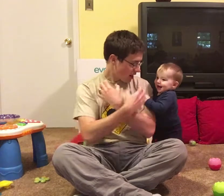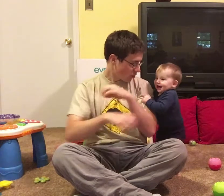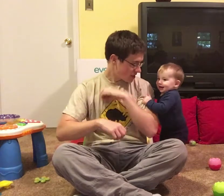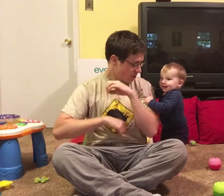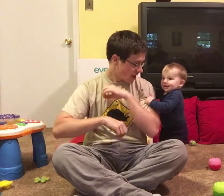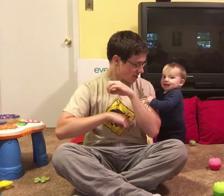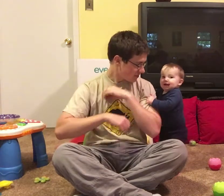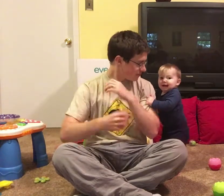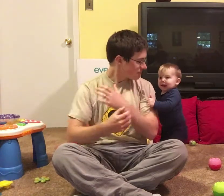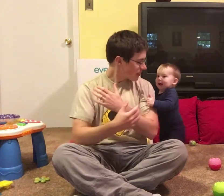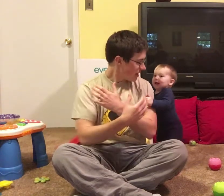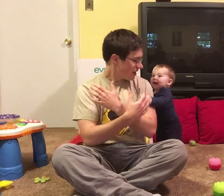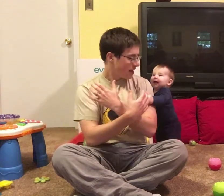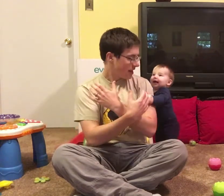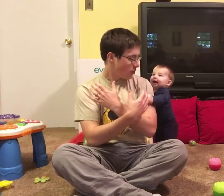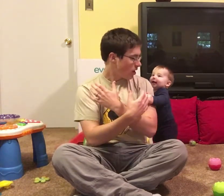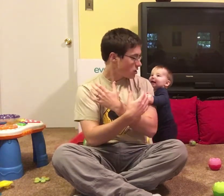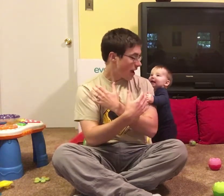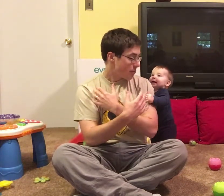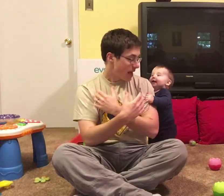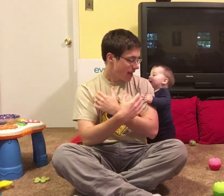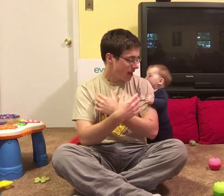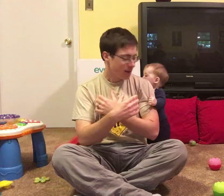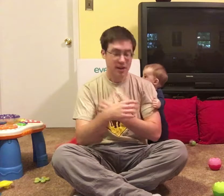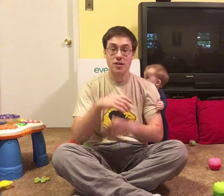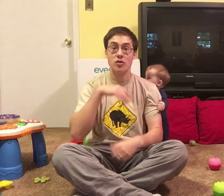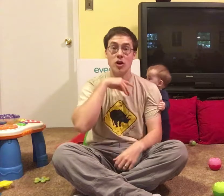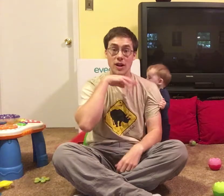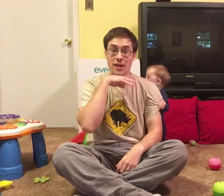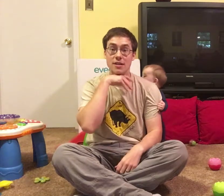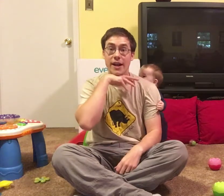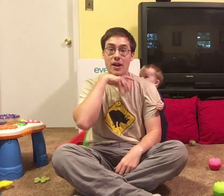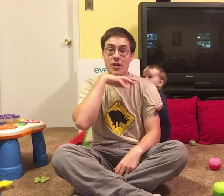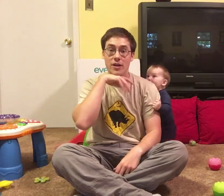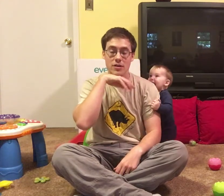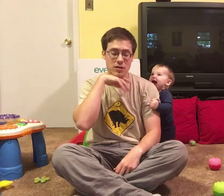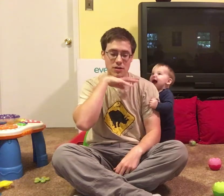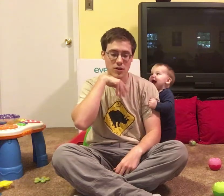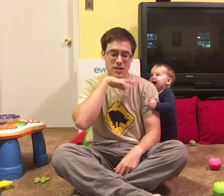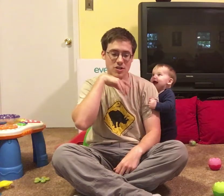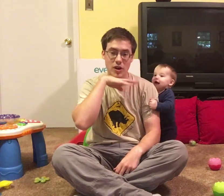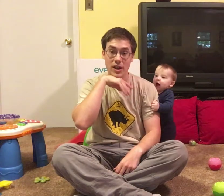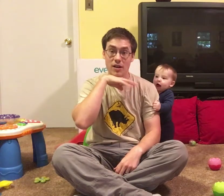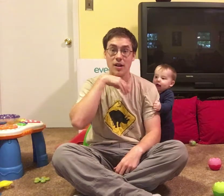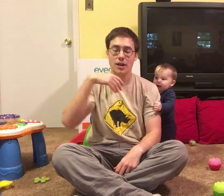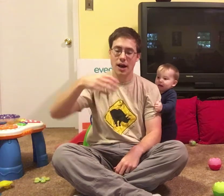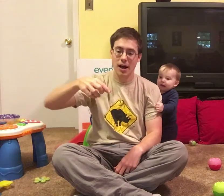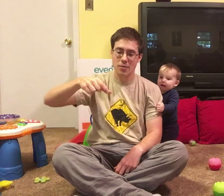Tiger with spots. And we also have pig. And so dirty is like under the, so this is dirty. So